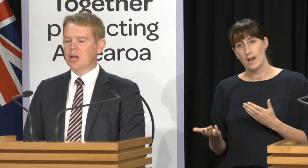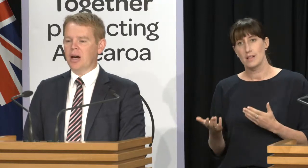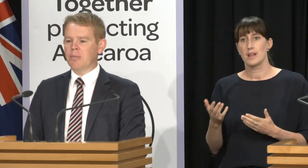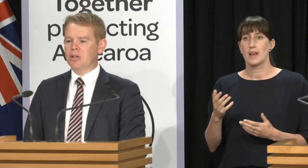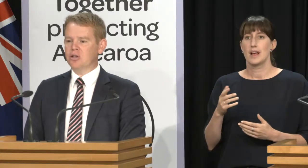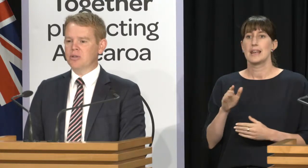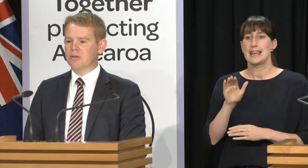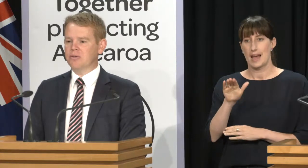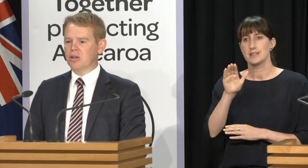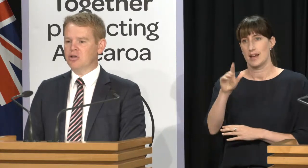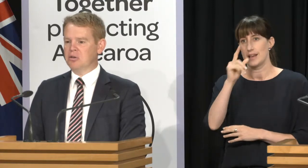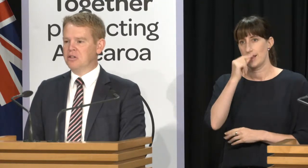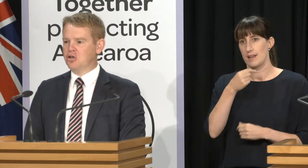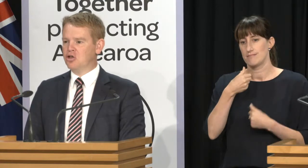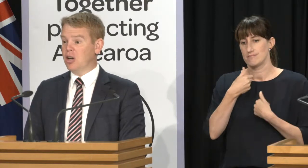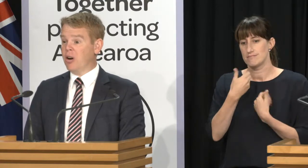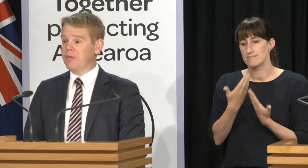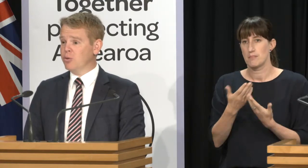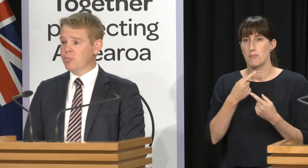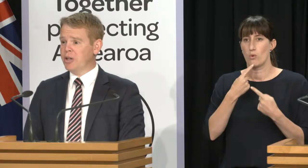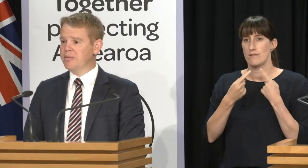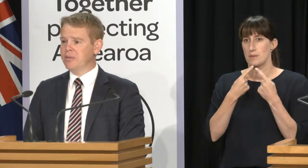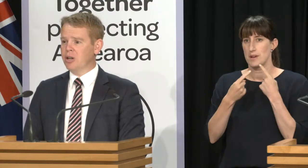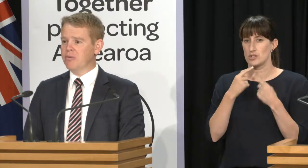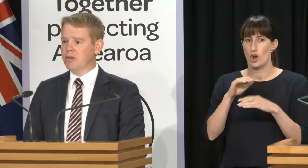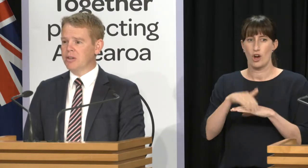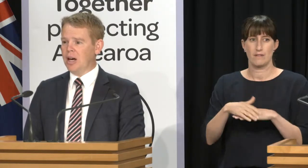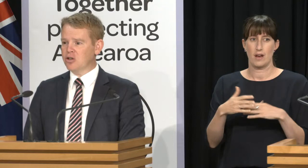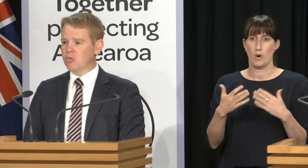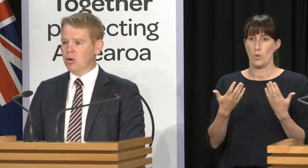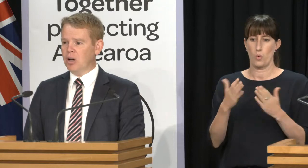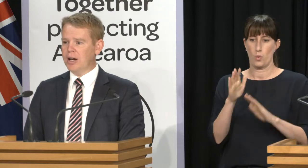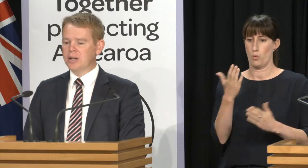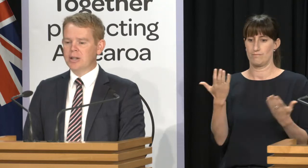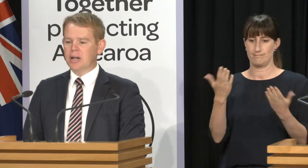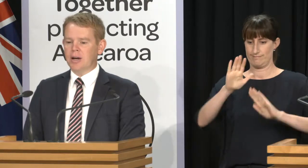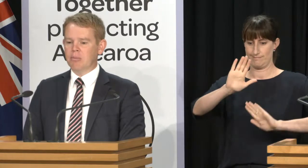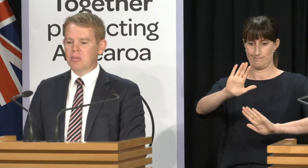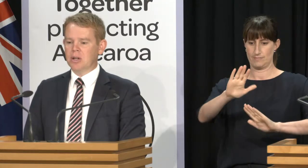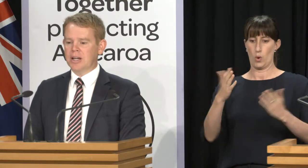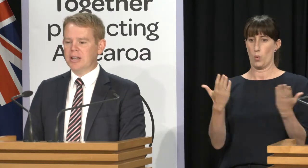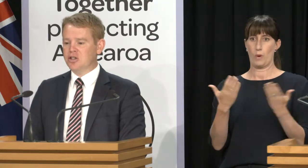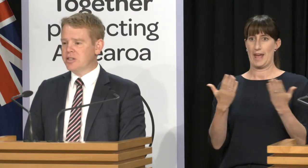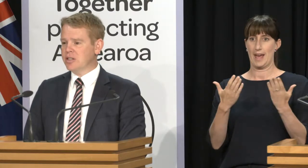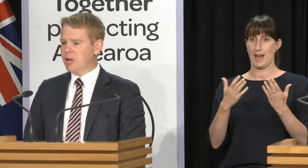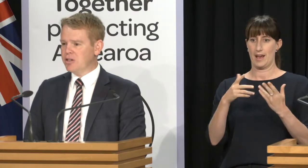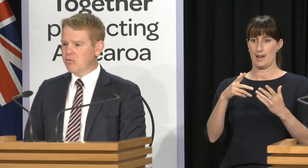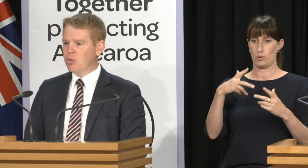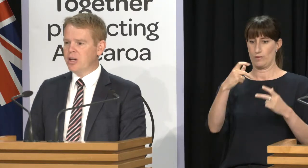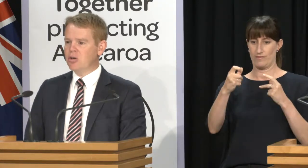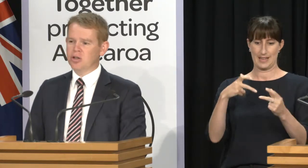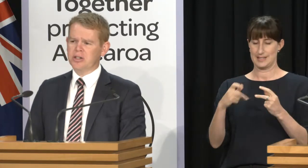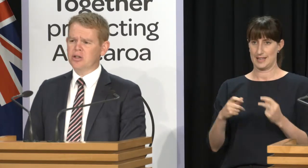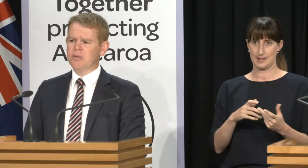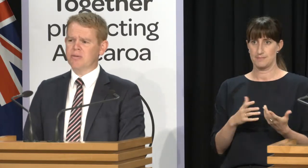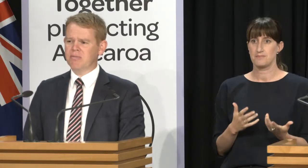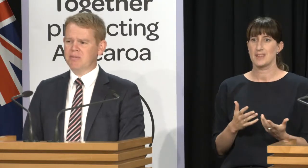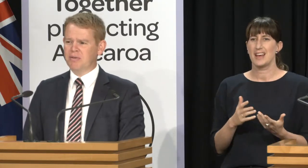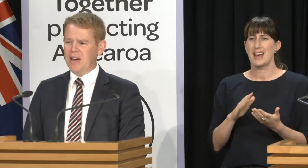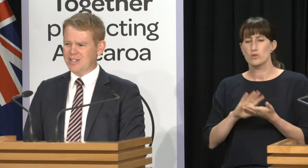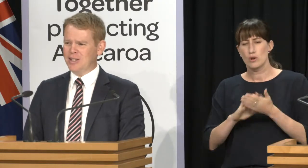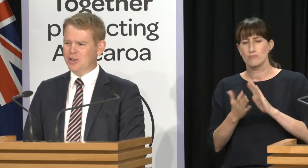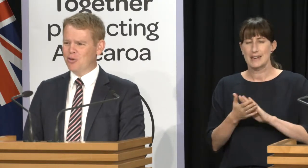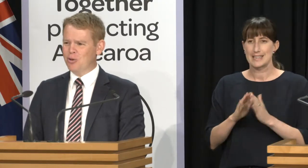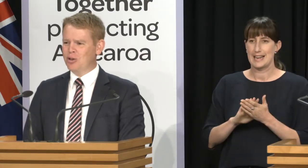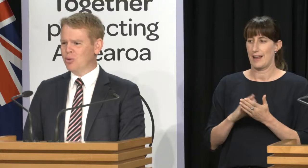time, in terms of, geographical spread, the actual rollout. Again, logistics plays a role here, not just in terms of